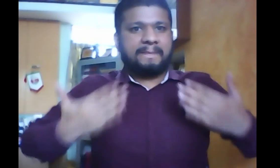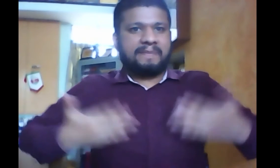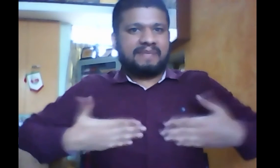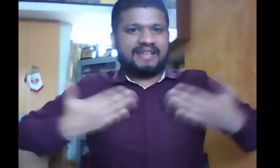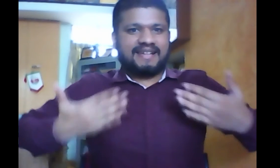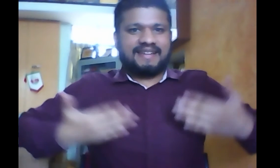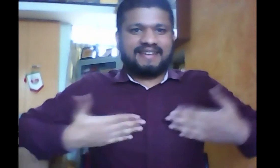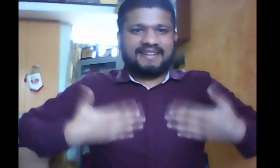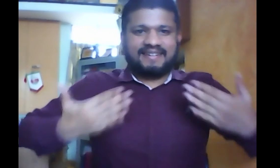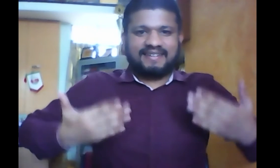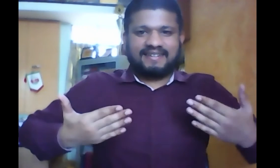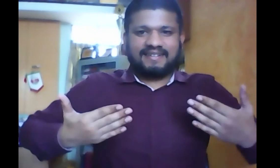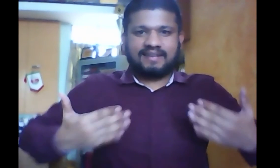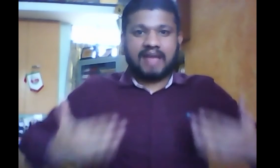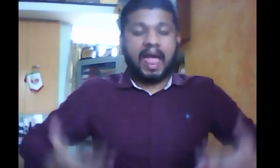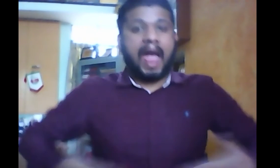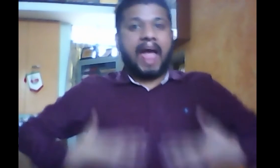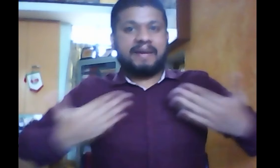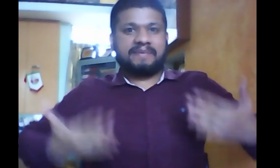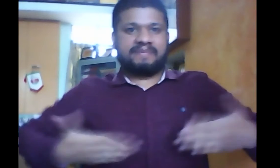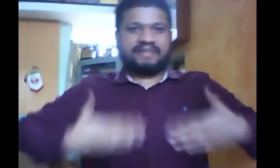Happy. Smiling face. Happy.